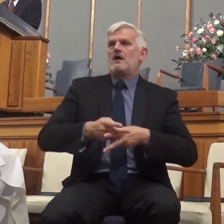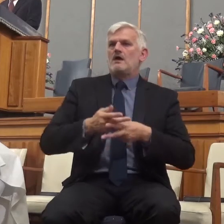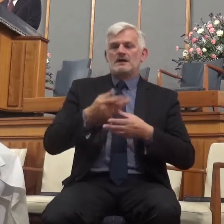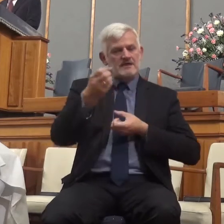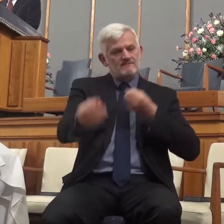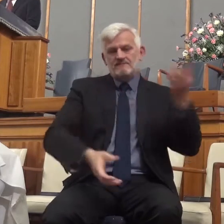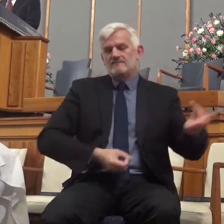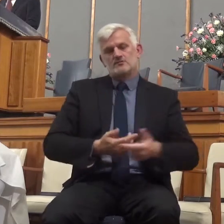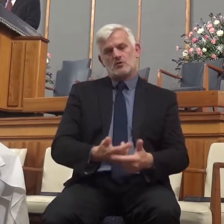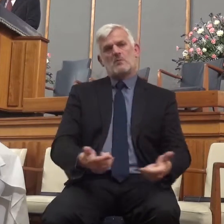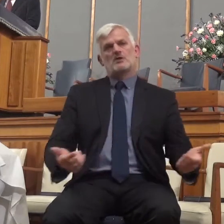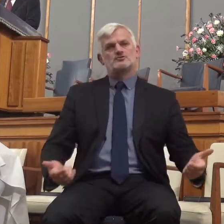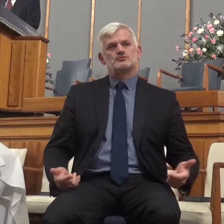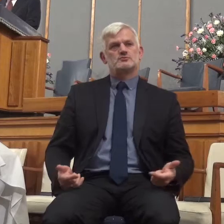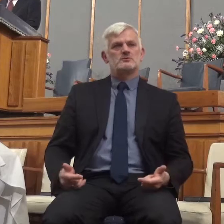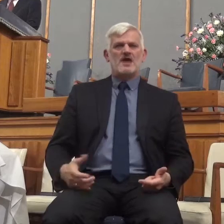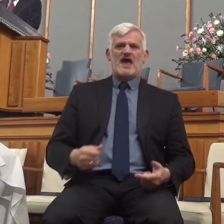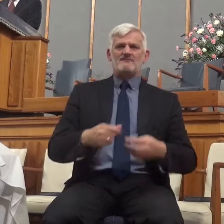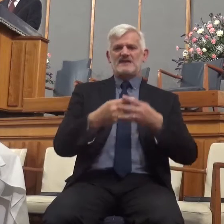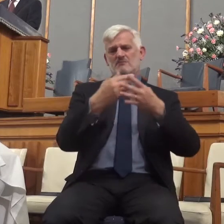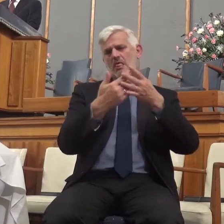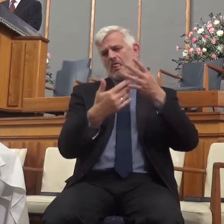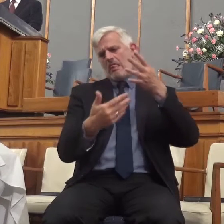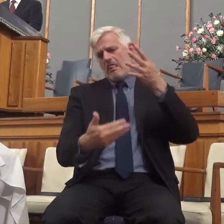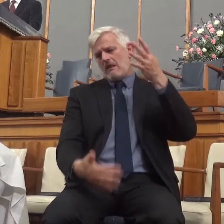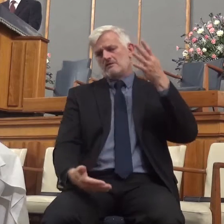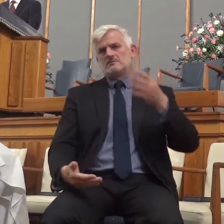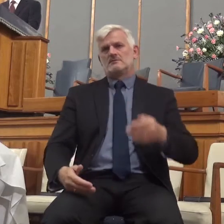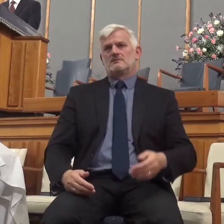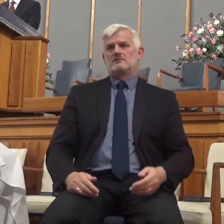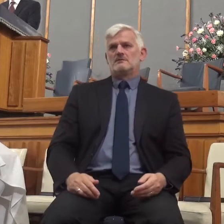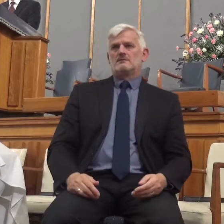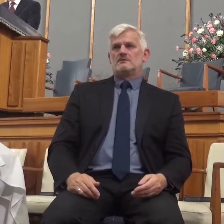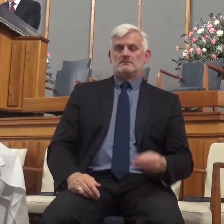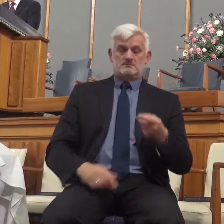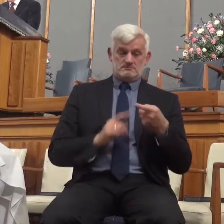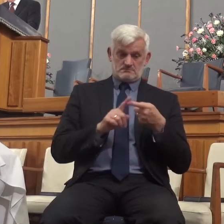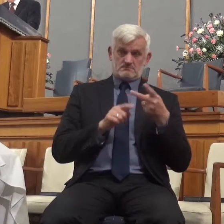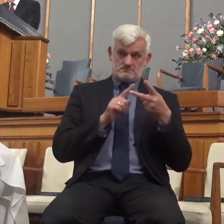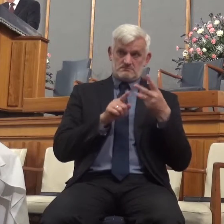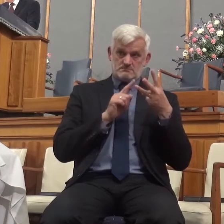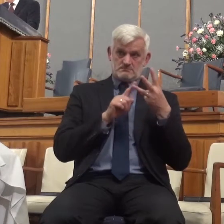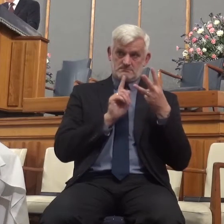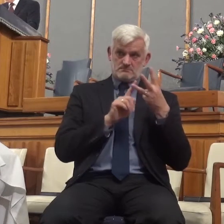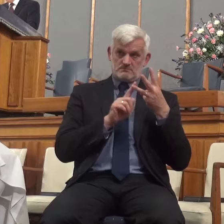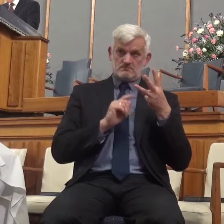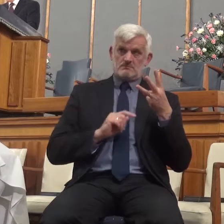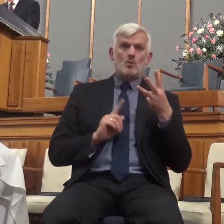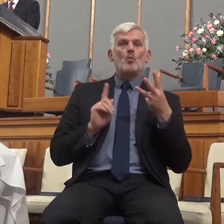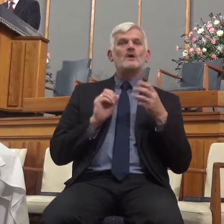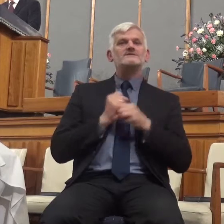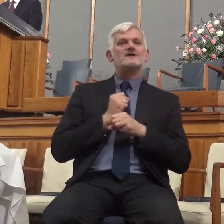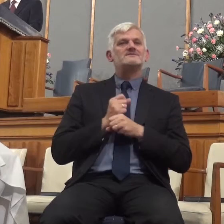giving. Oh, the list is so long. That's a third respect in which he is good, in his